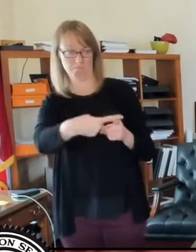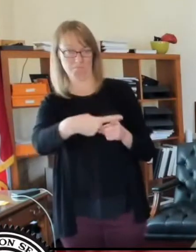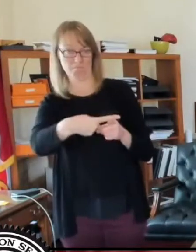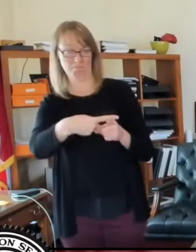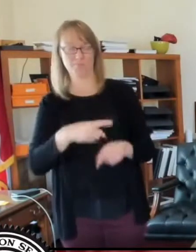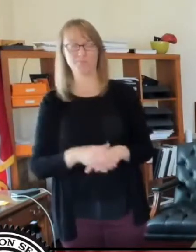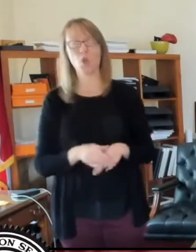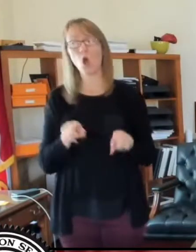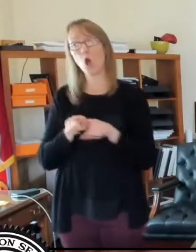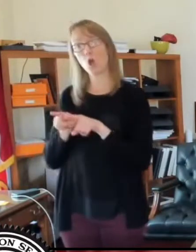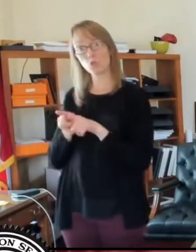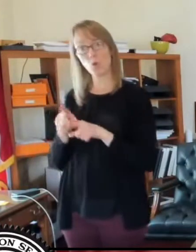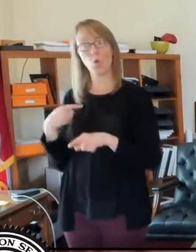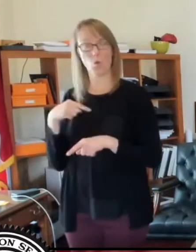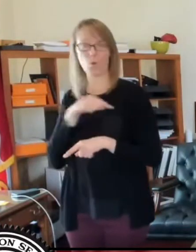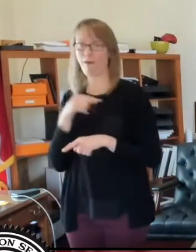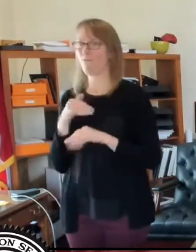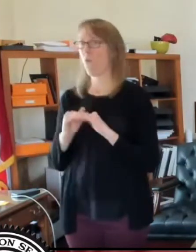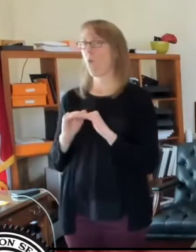that are